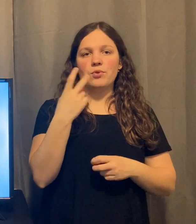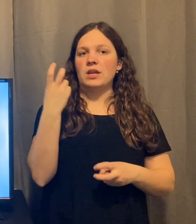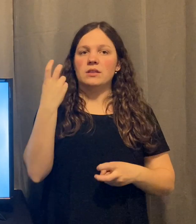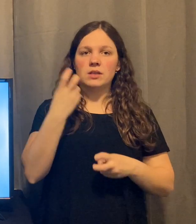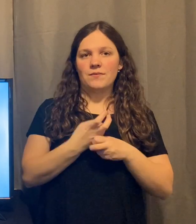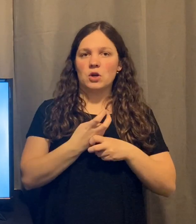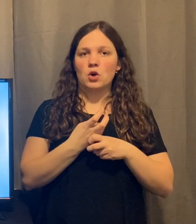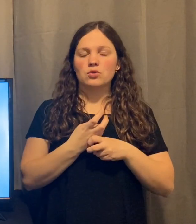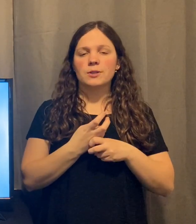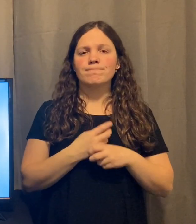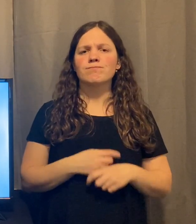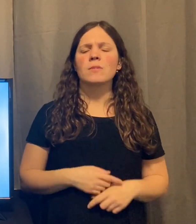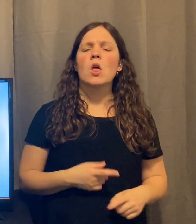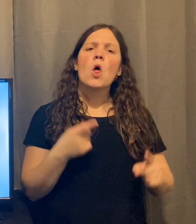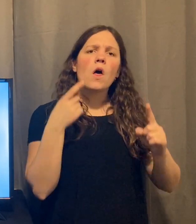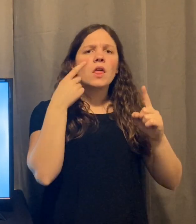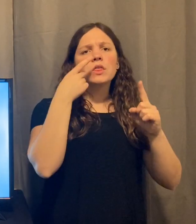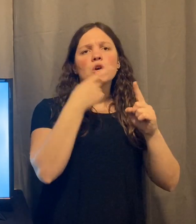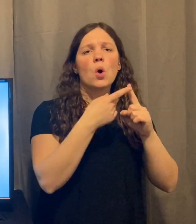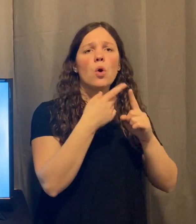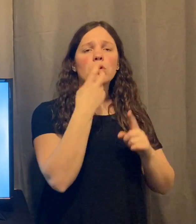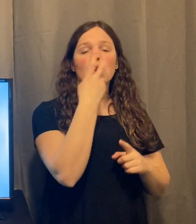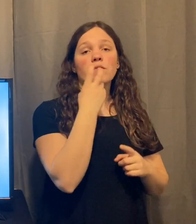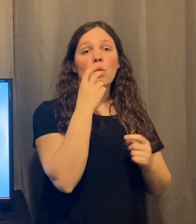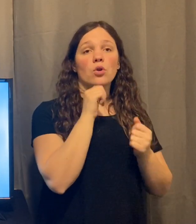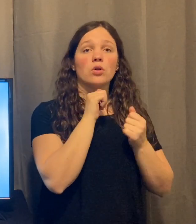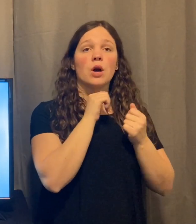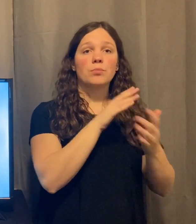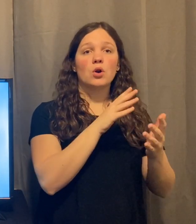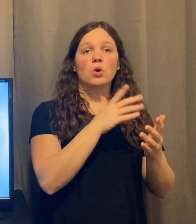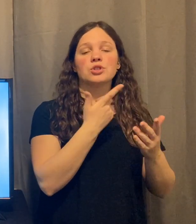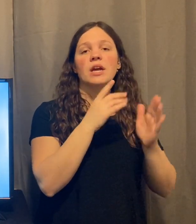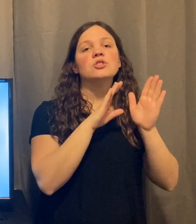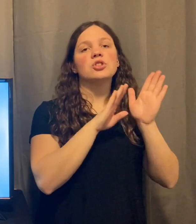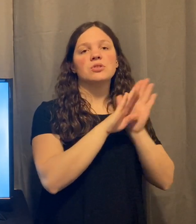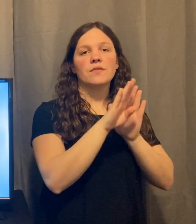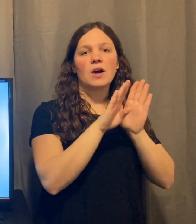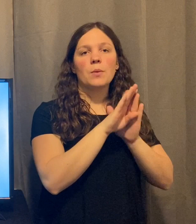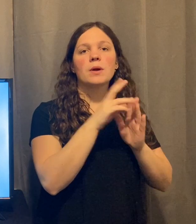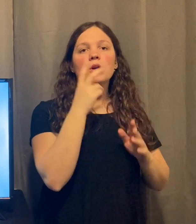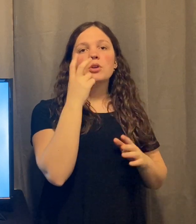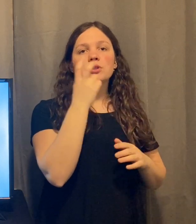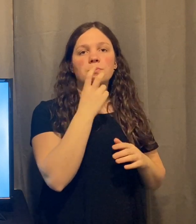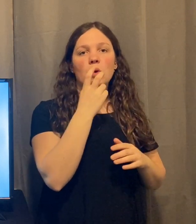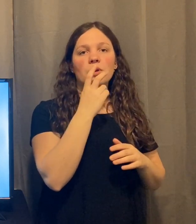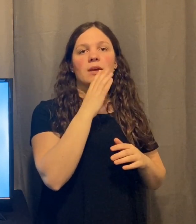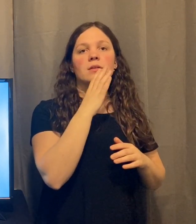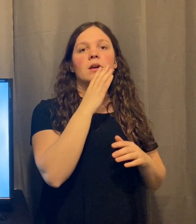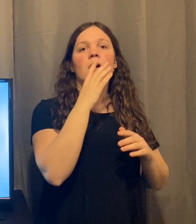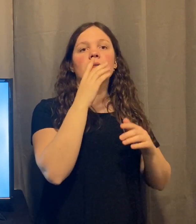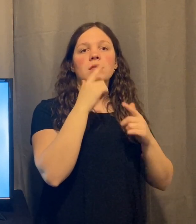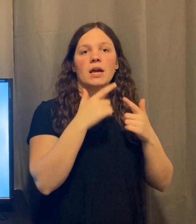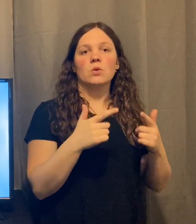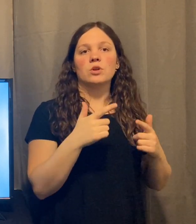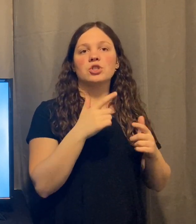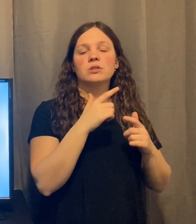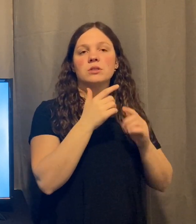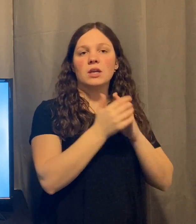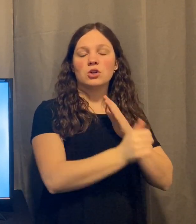reading difficult. The goal of oral approach is to develop spoken language skills